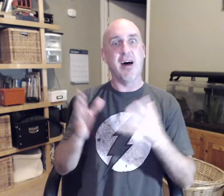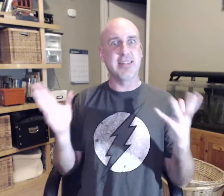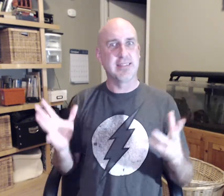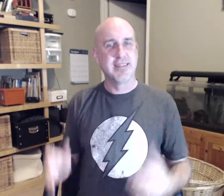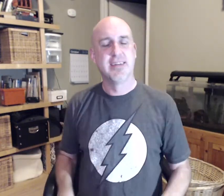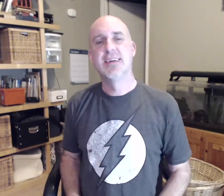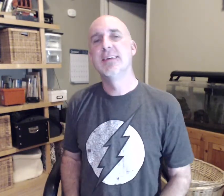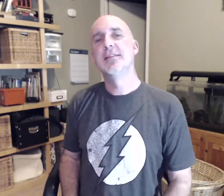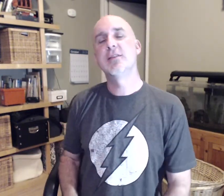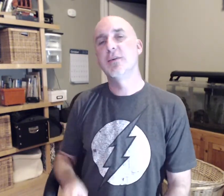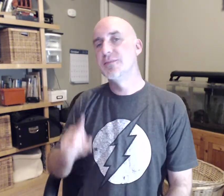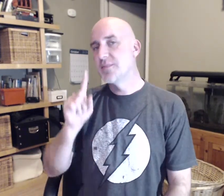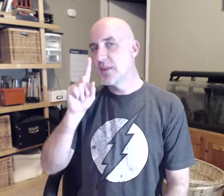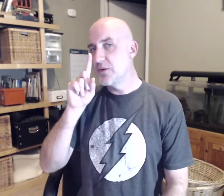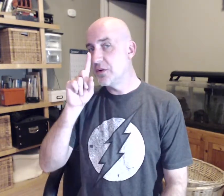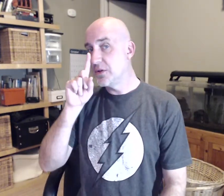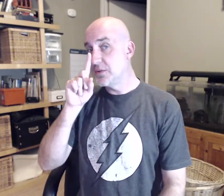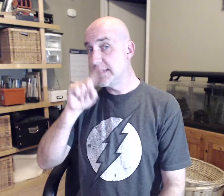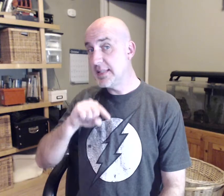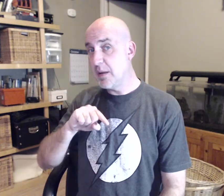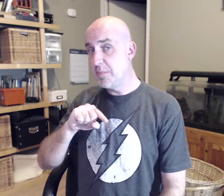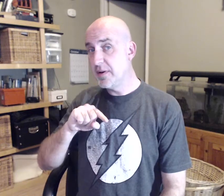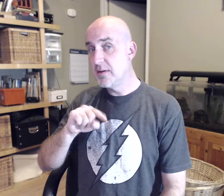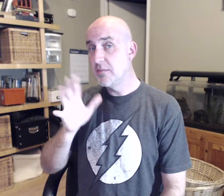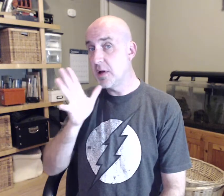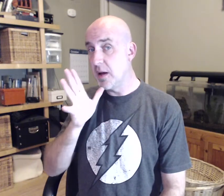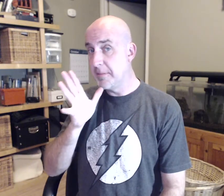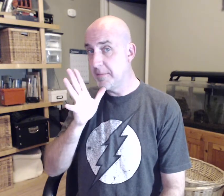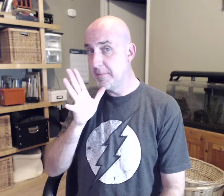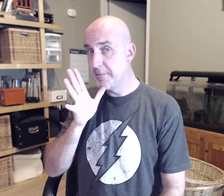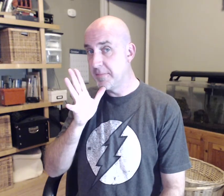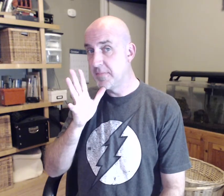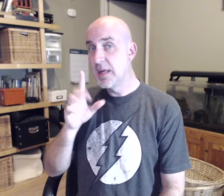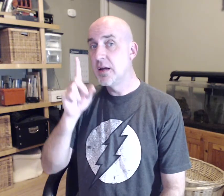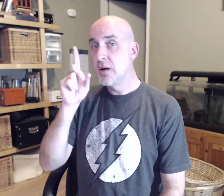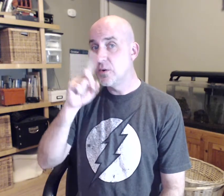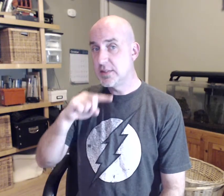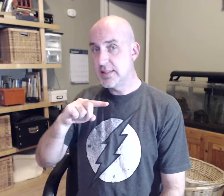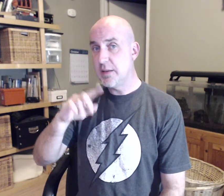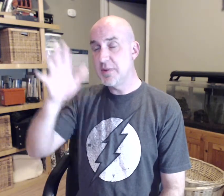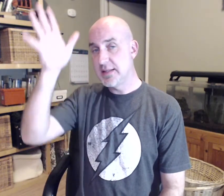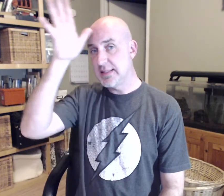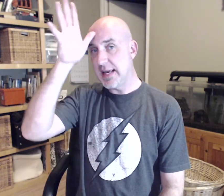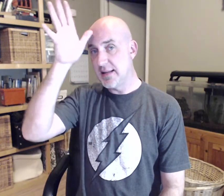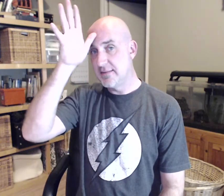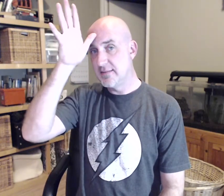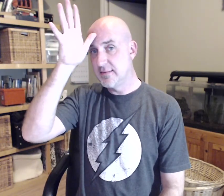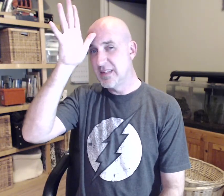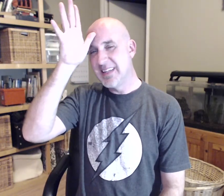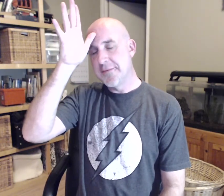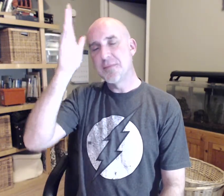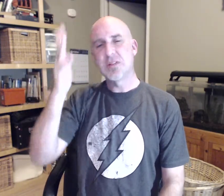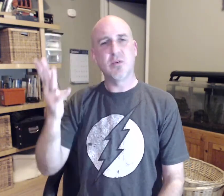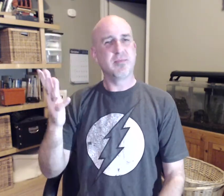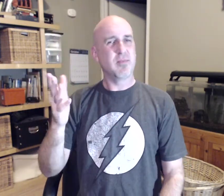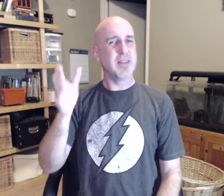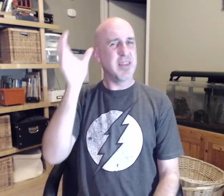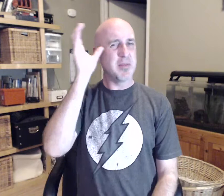lot. So you're going to do step mom or step dad. So when you think about